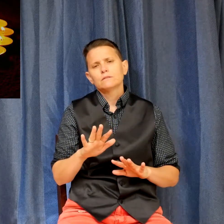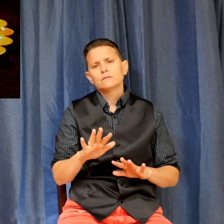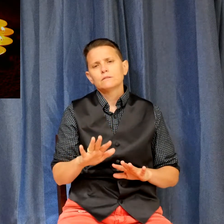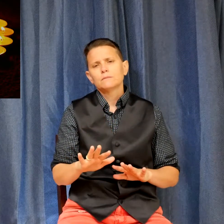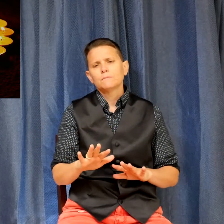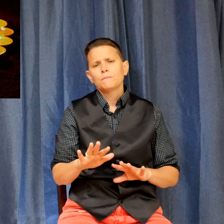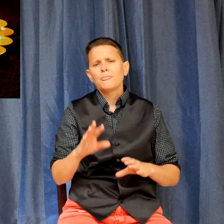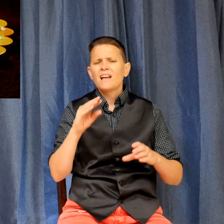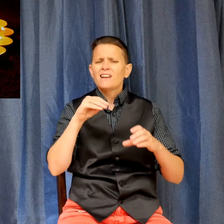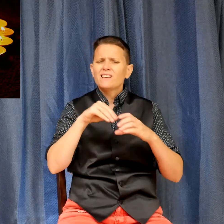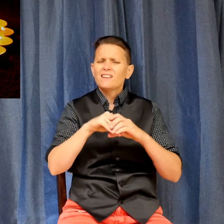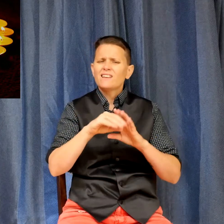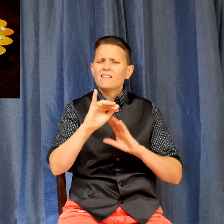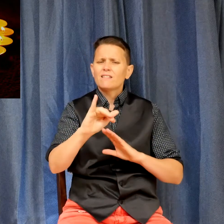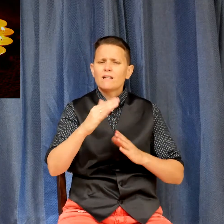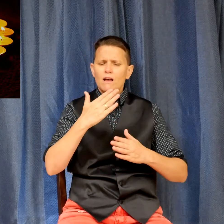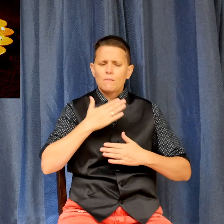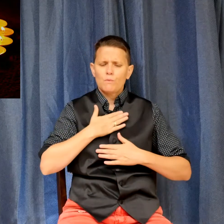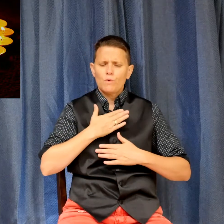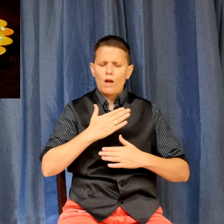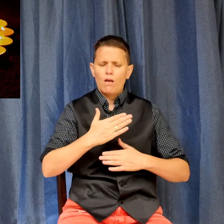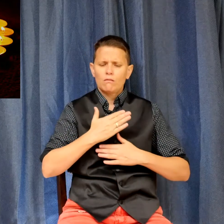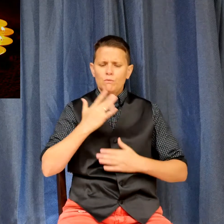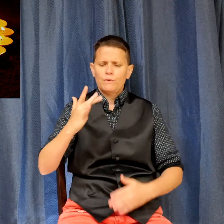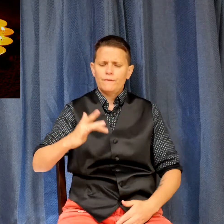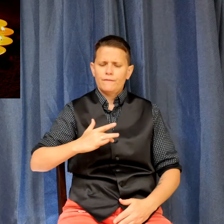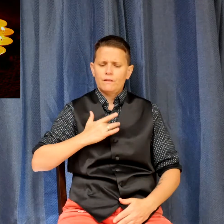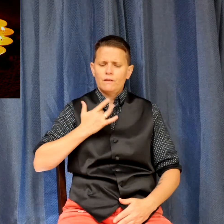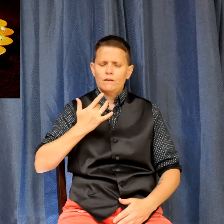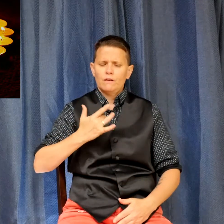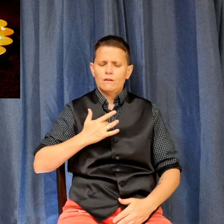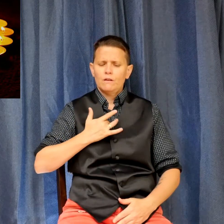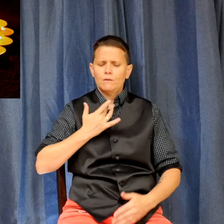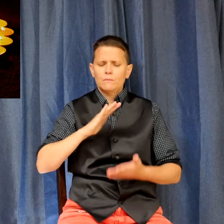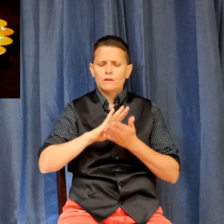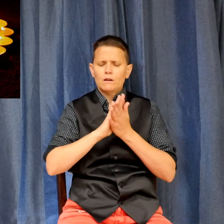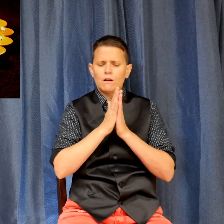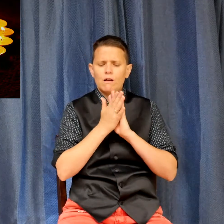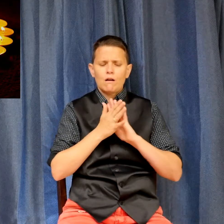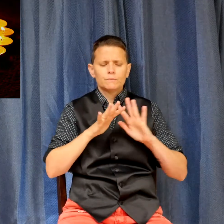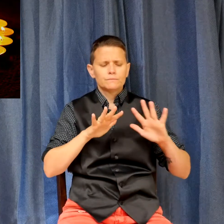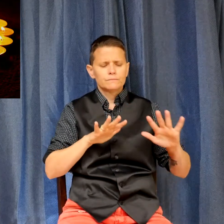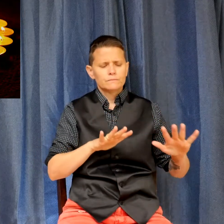Allow the stillness of this moment to enfold you in peace.